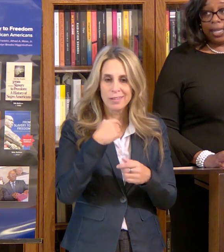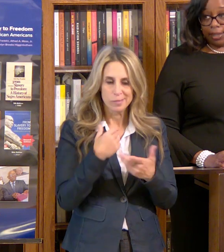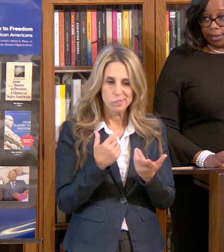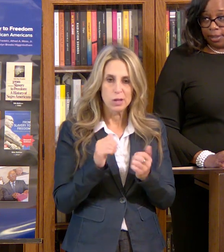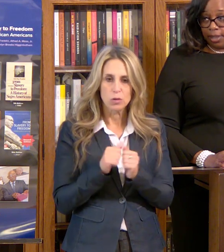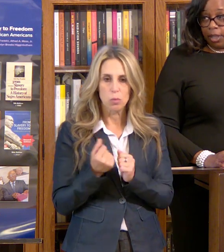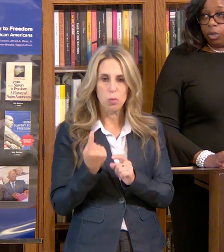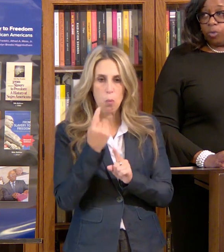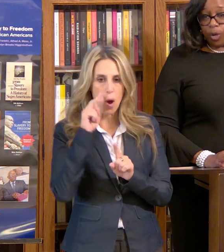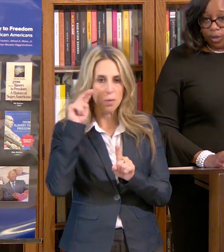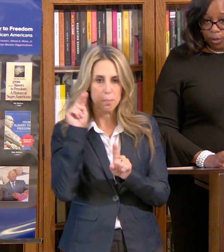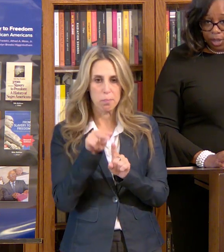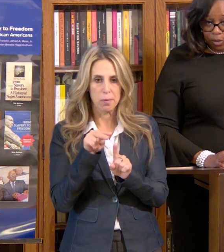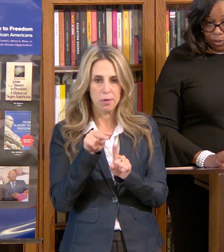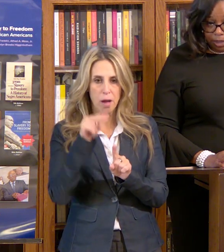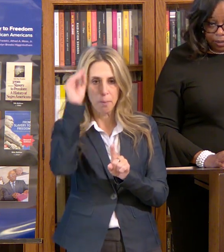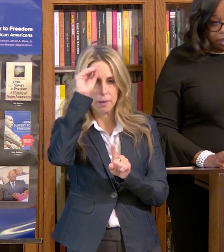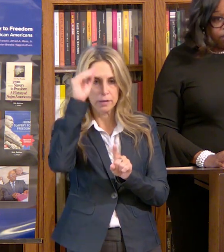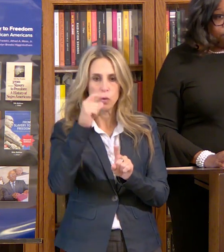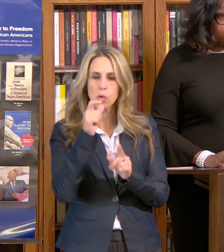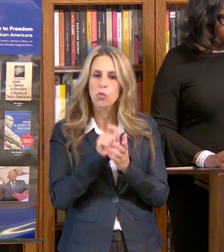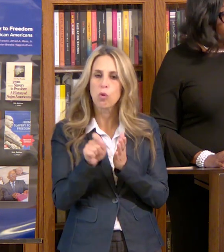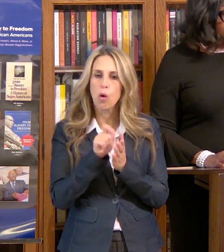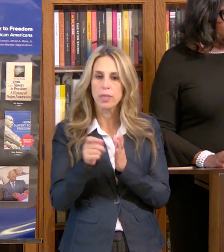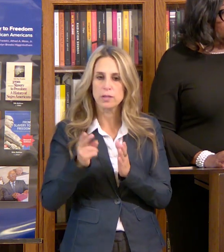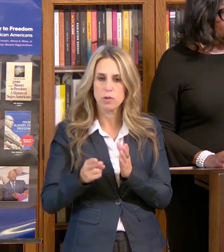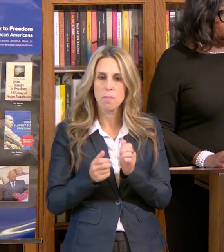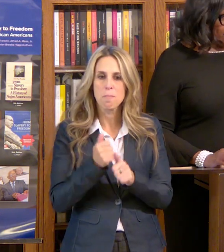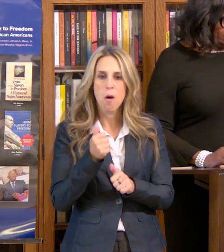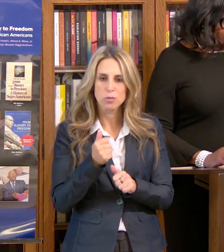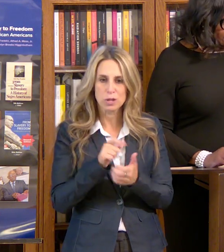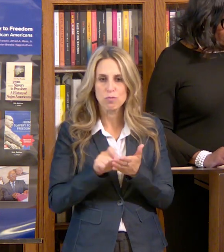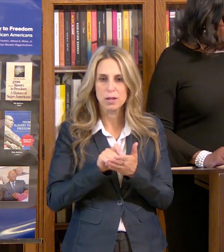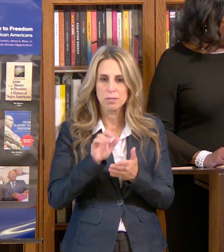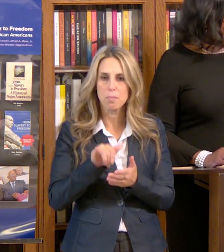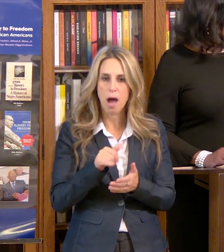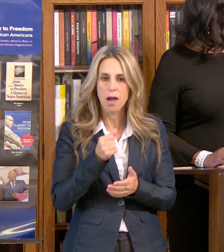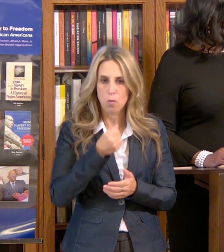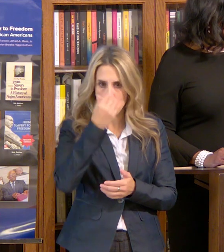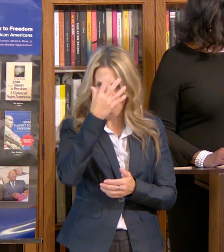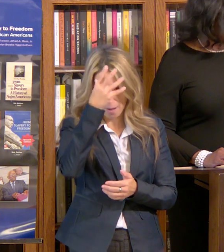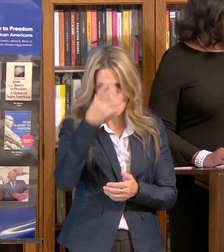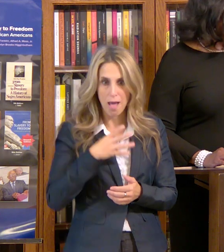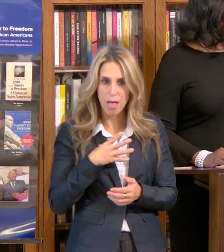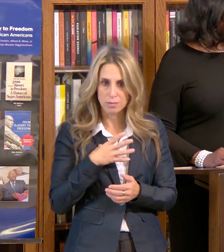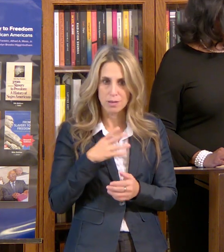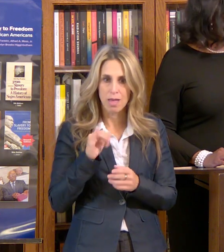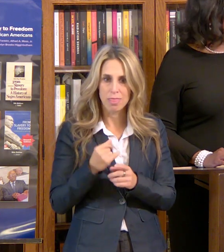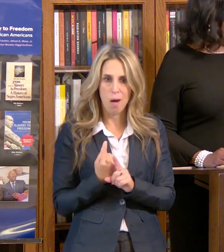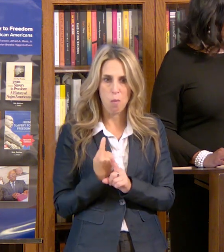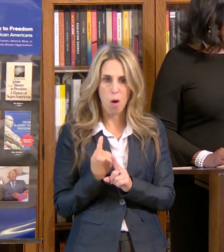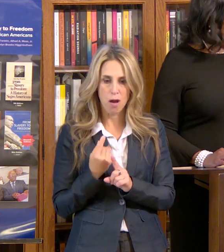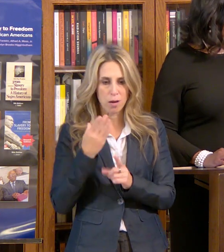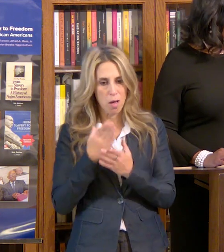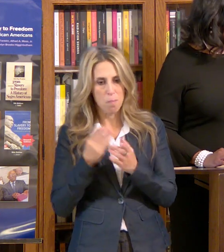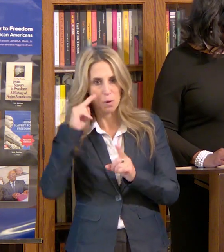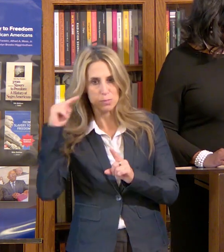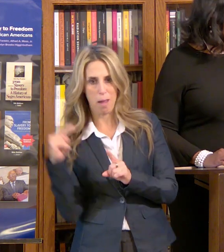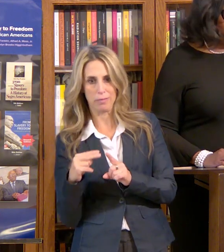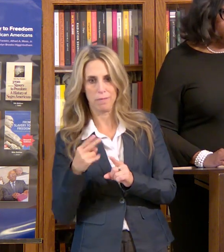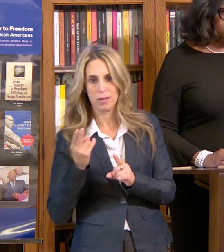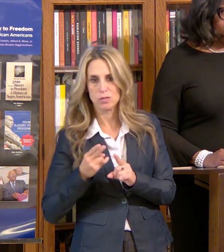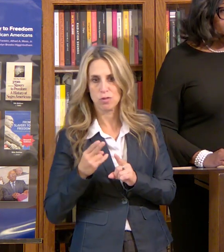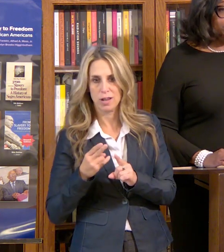singular lens who wrote those histories mostly written by white males and it is that singular history that they're getting in that